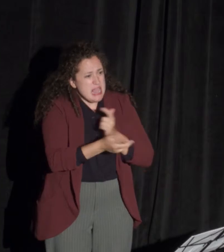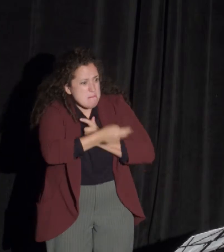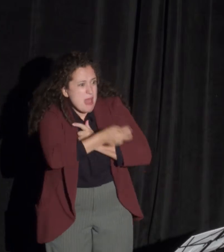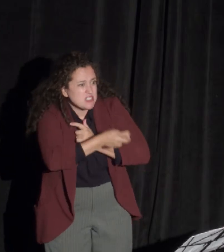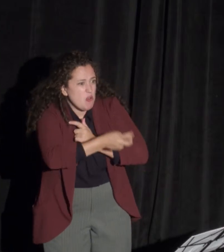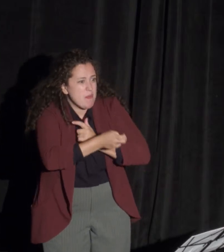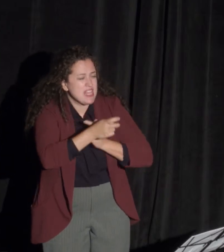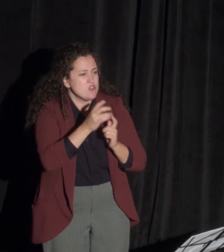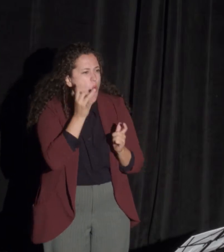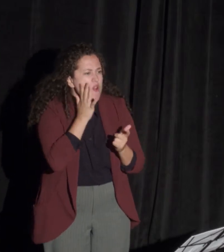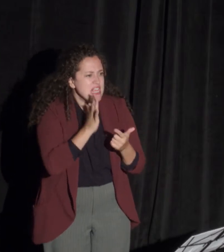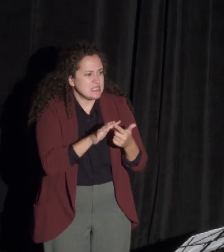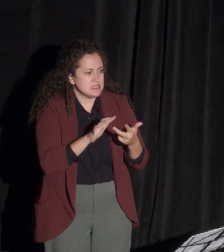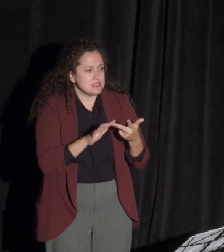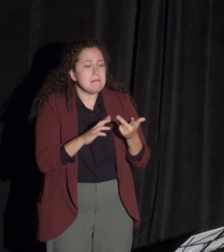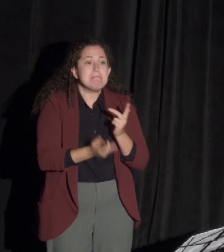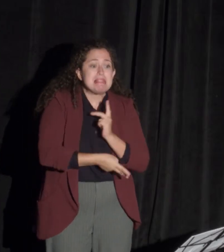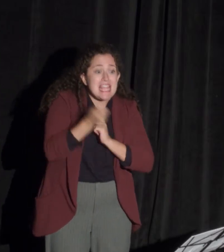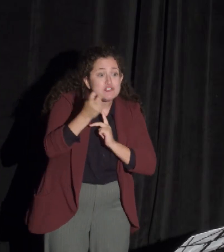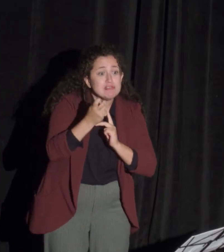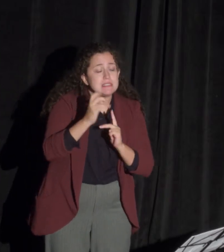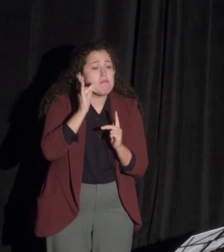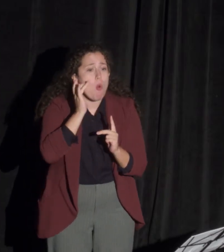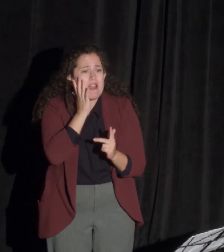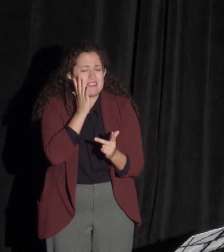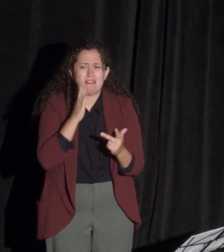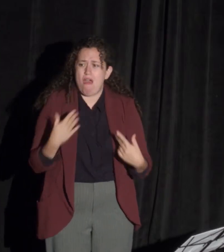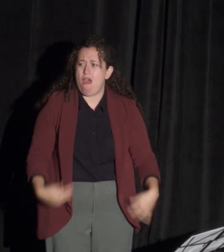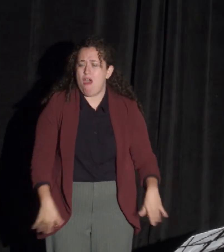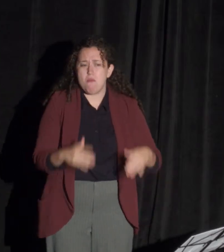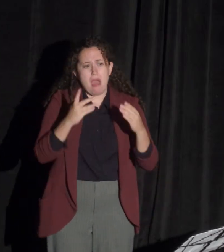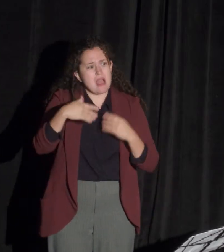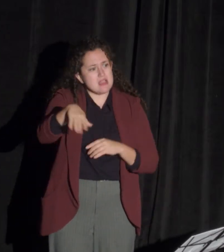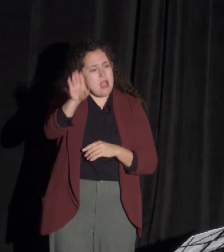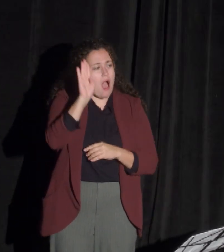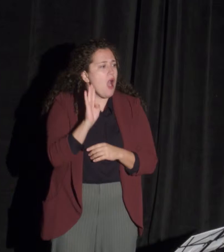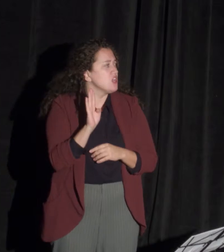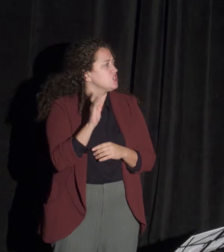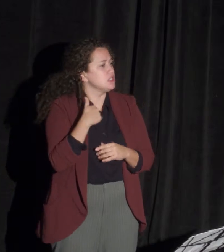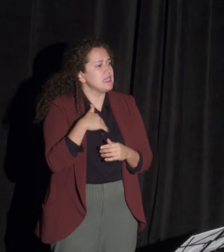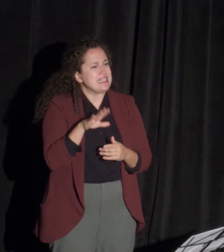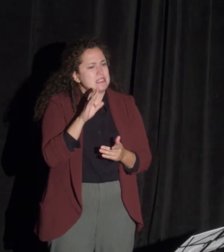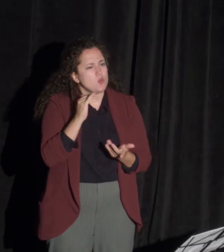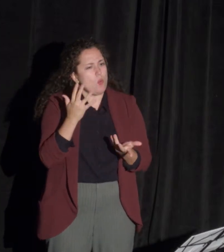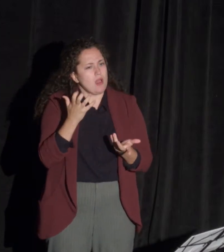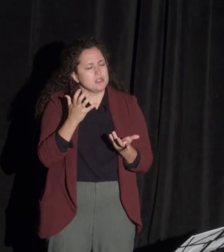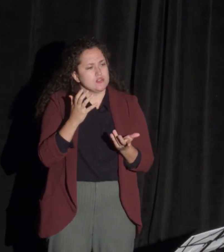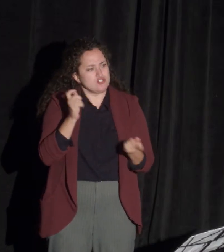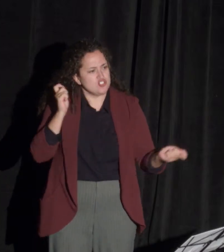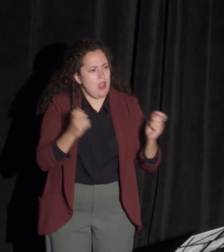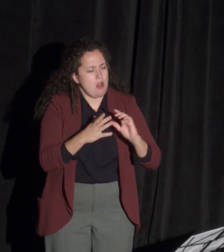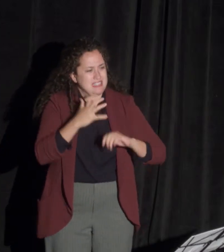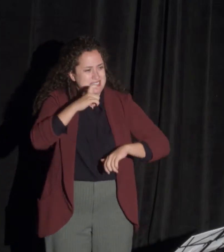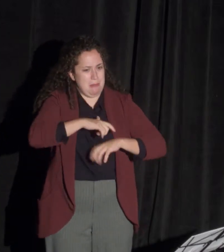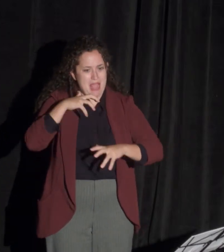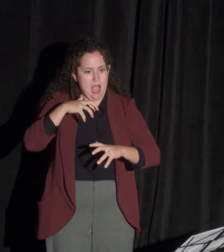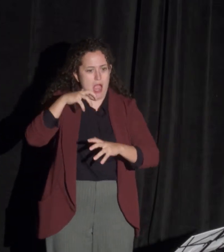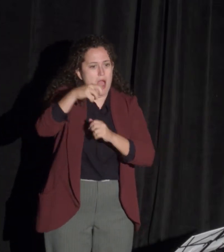even plagiarism hornets. Oh my God. But we're going to be bending space-time using the latest obfuscation